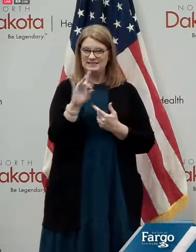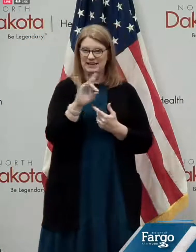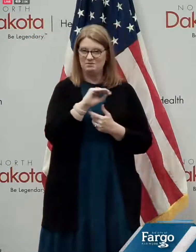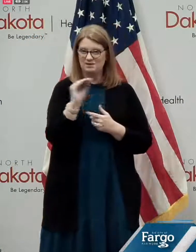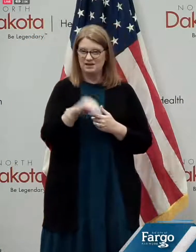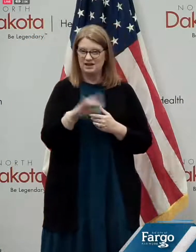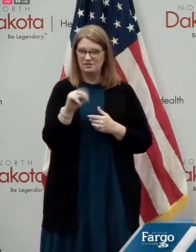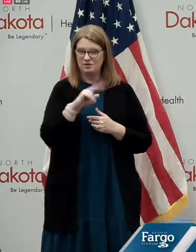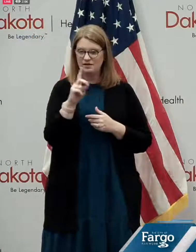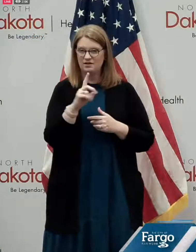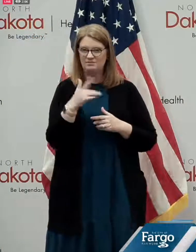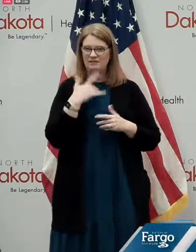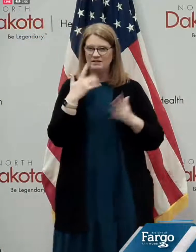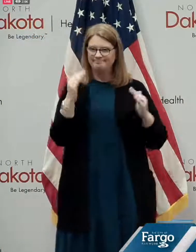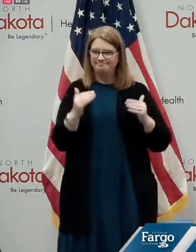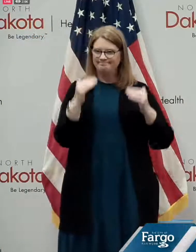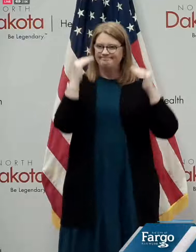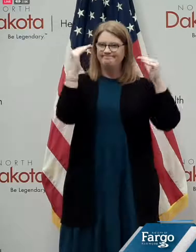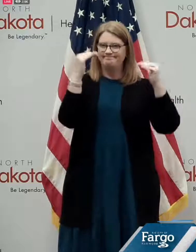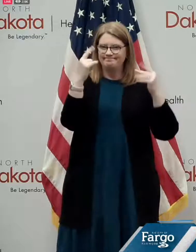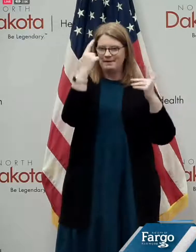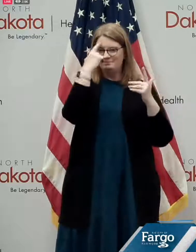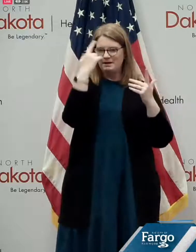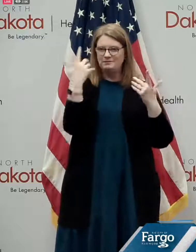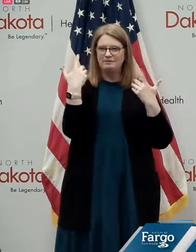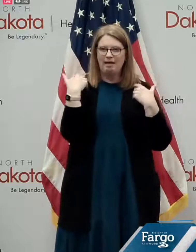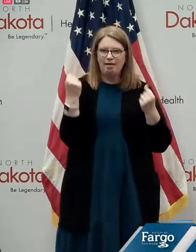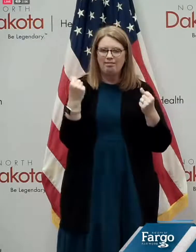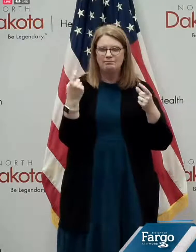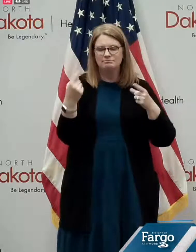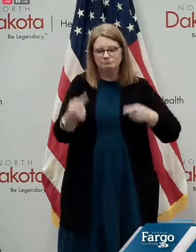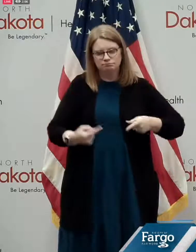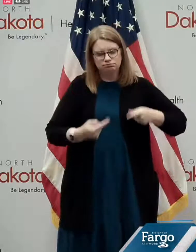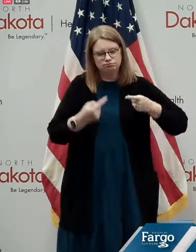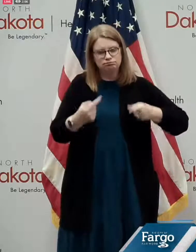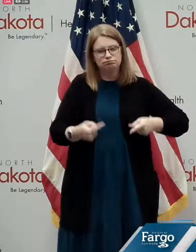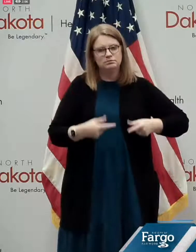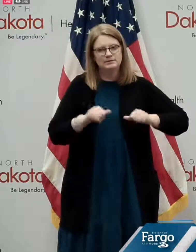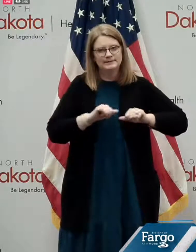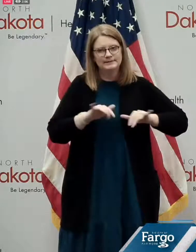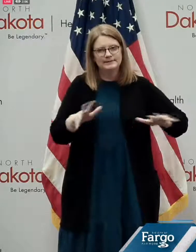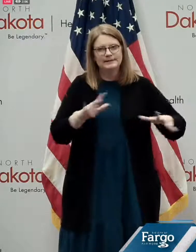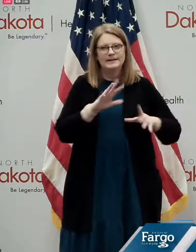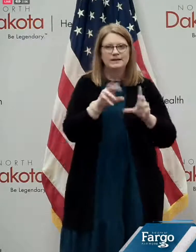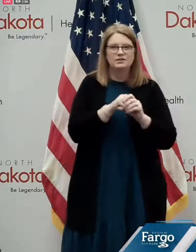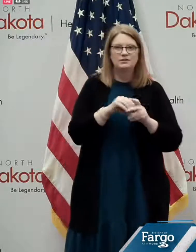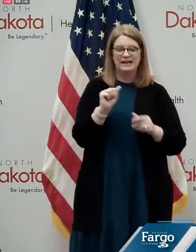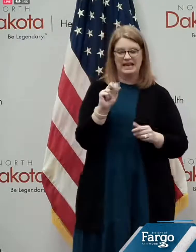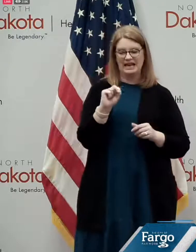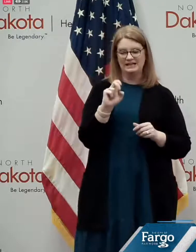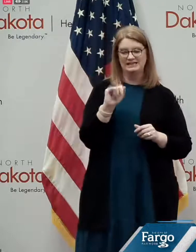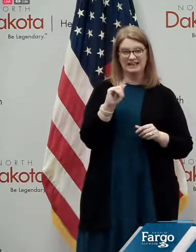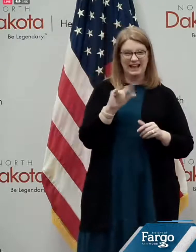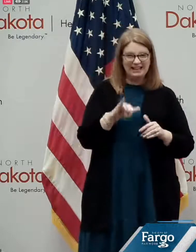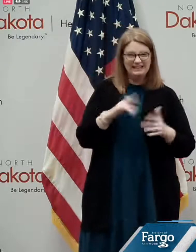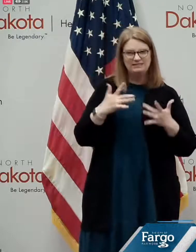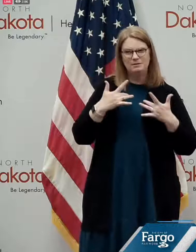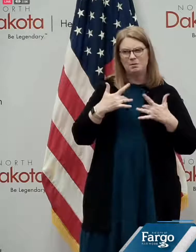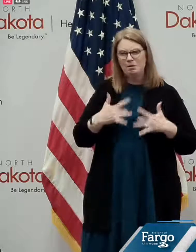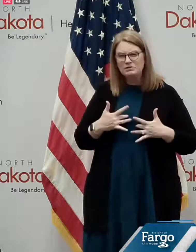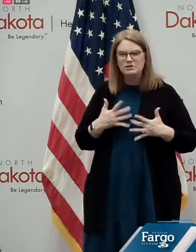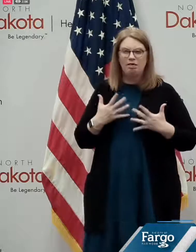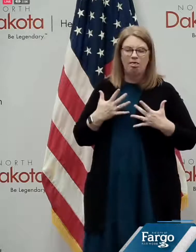experienced an increased mental health struggles during the pandemic, including anxiety and depression, and